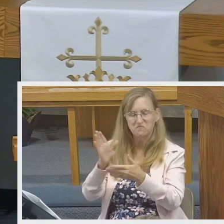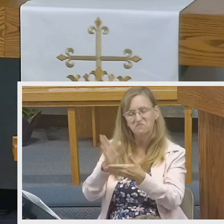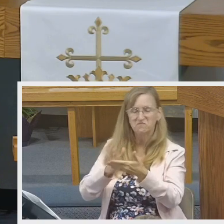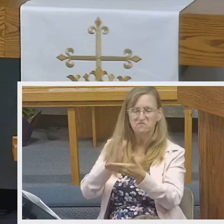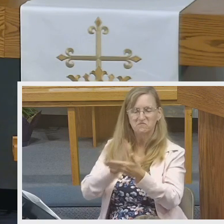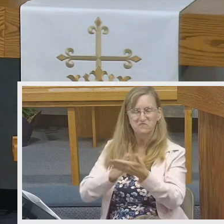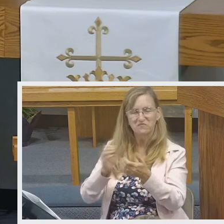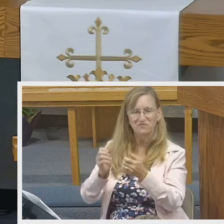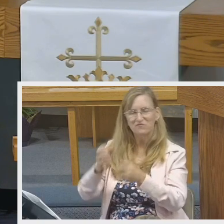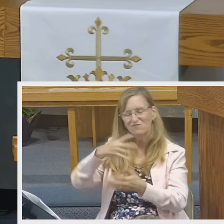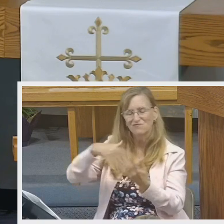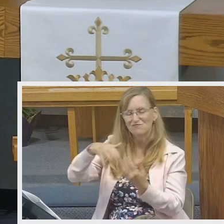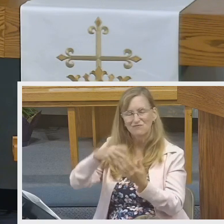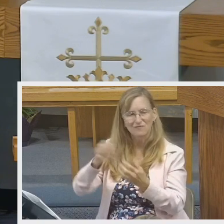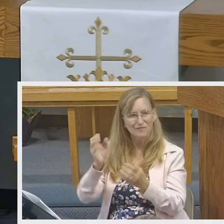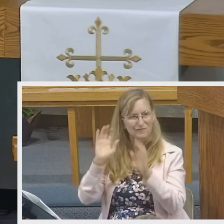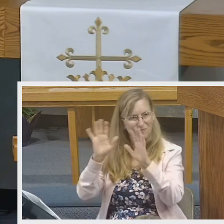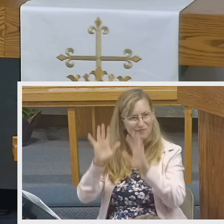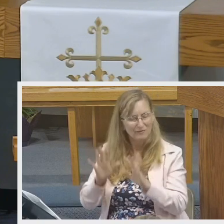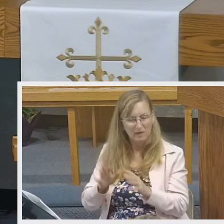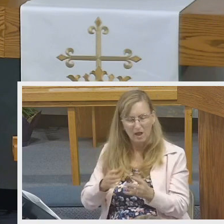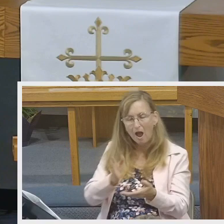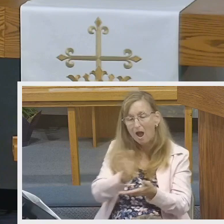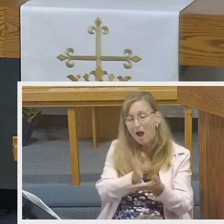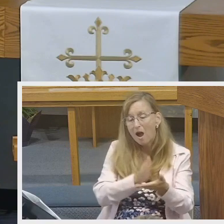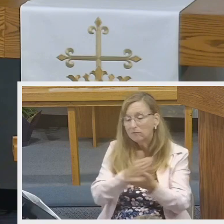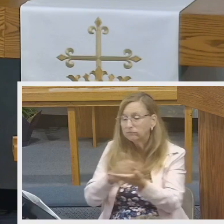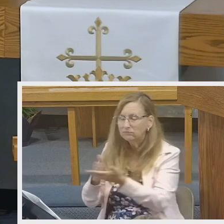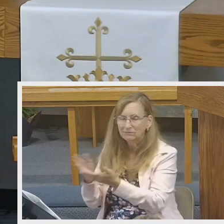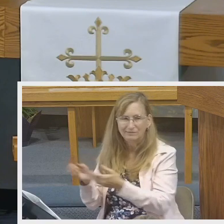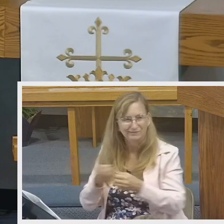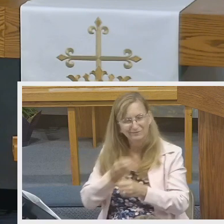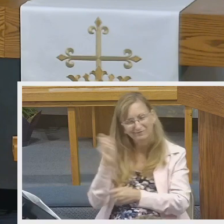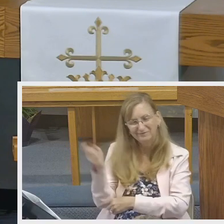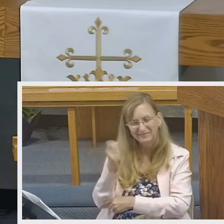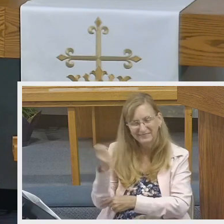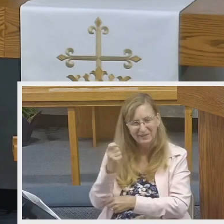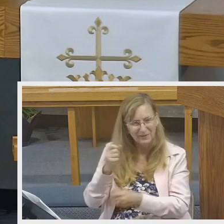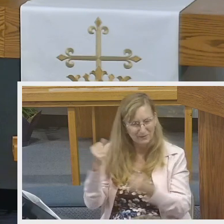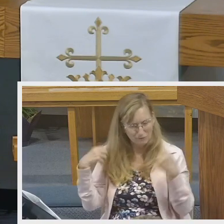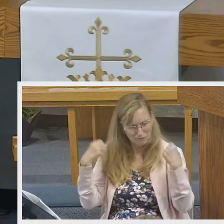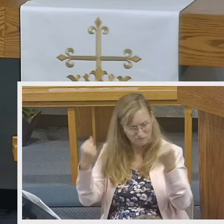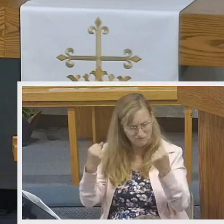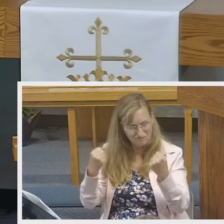great, and he will divide the spoils of victory with the strong."